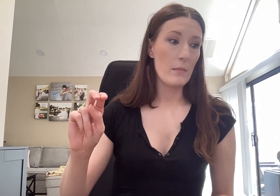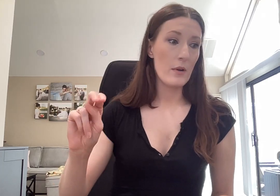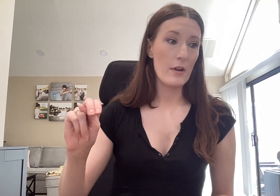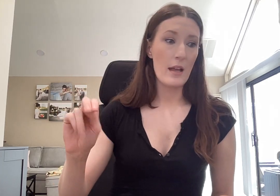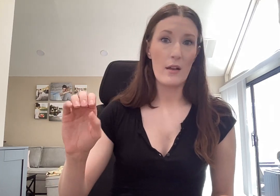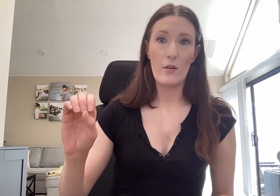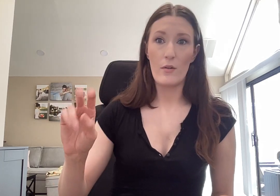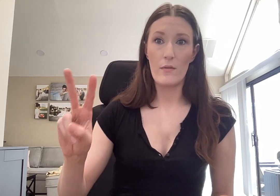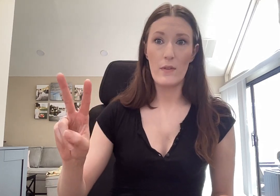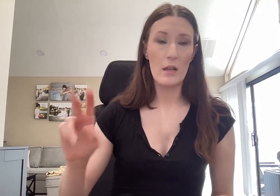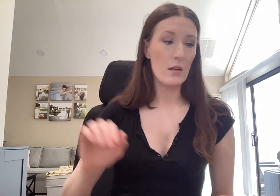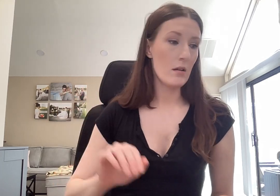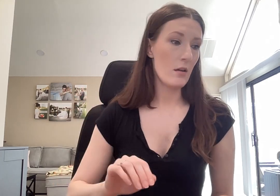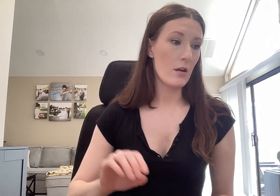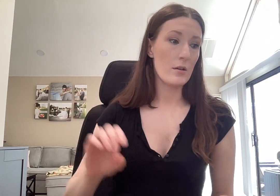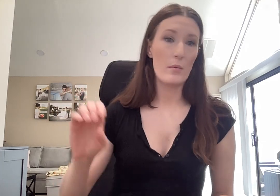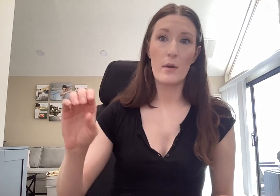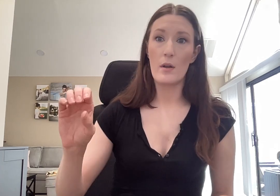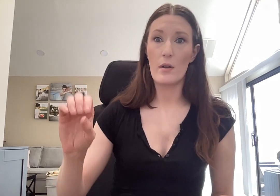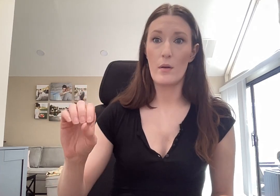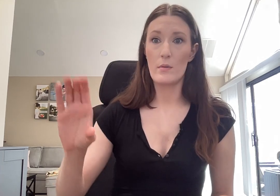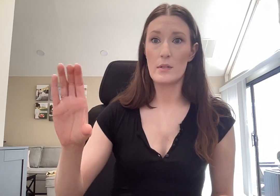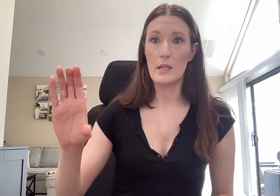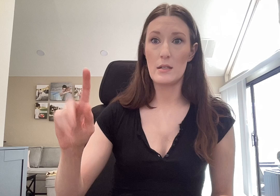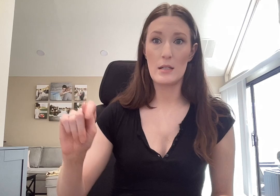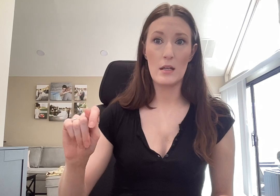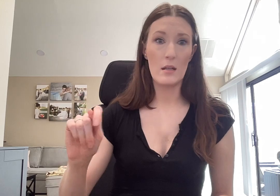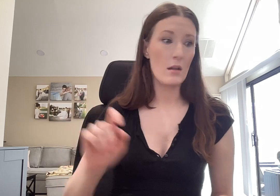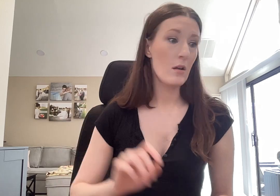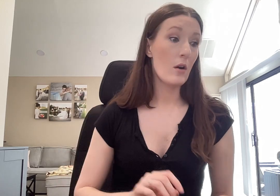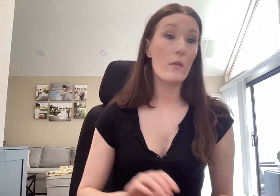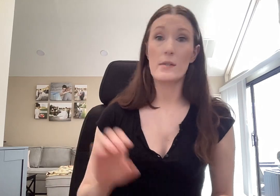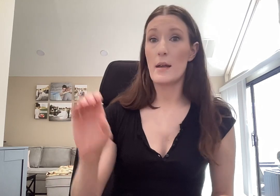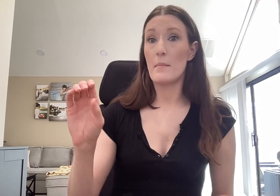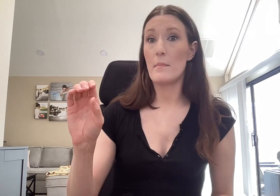November, Nov, October, OCT, overtime.